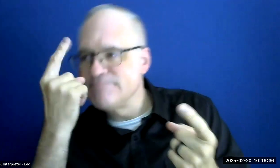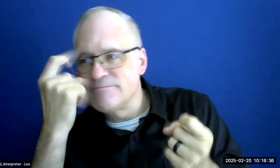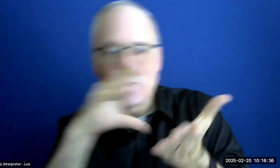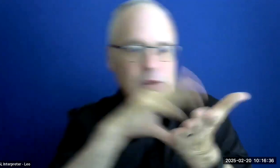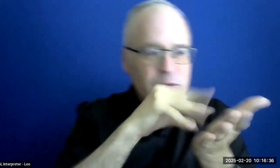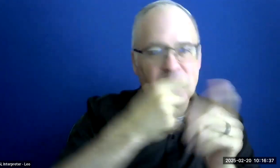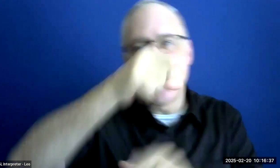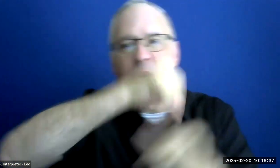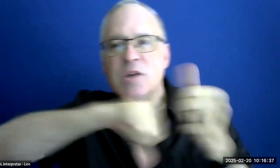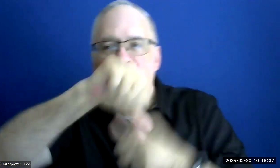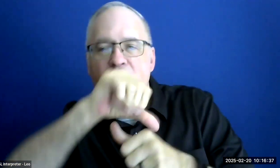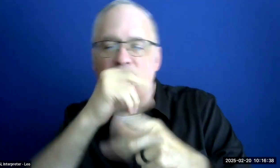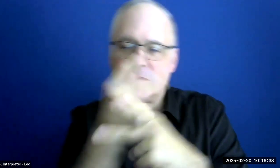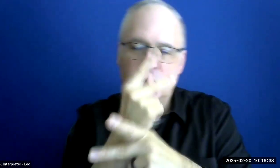discernment.